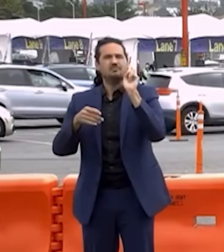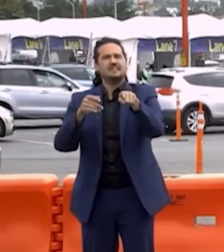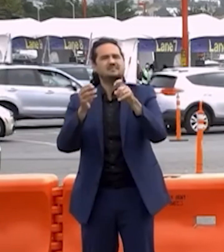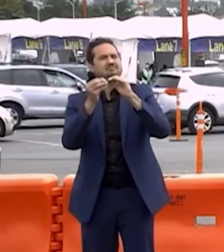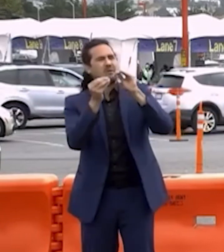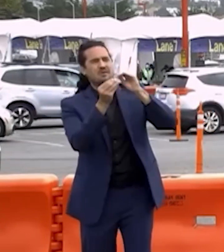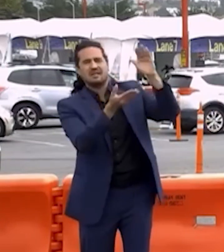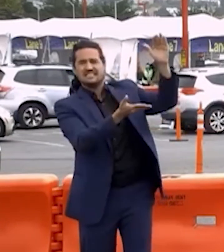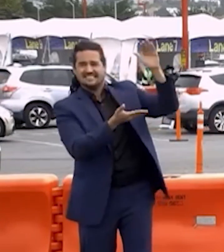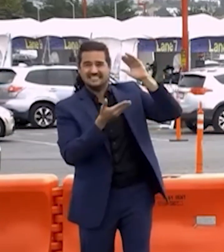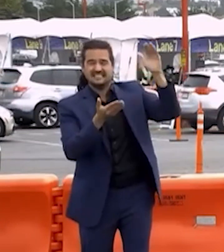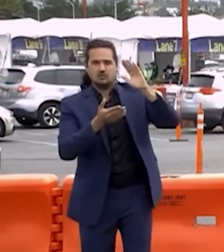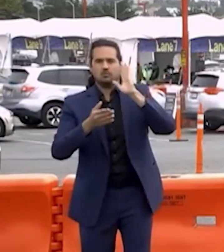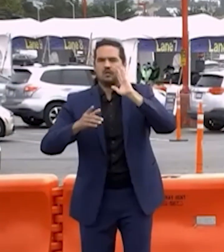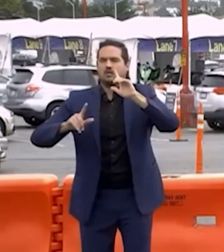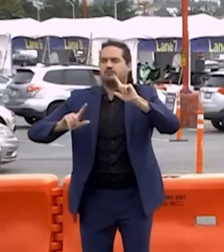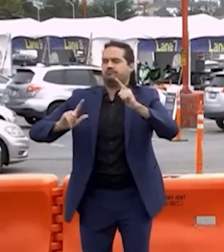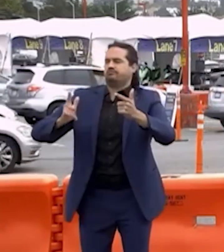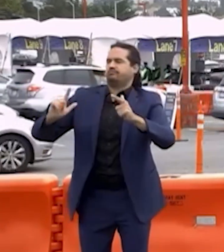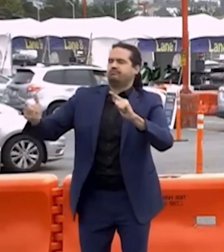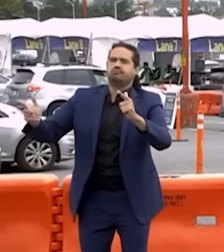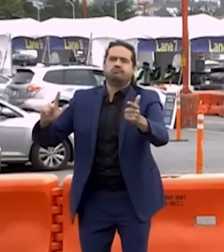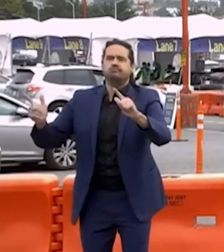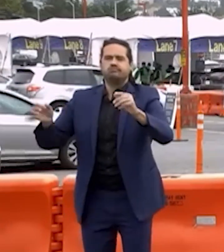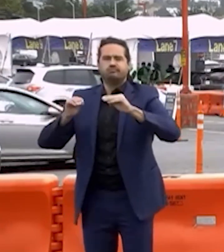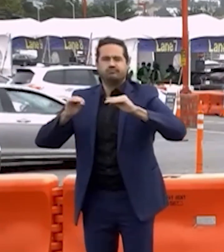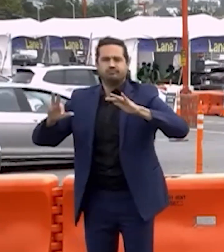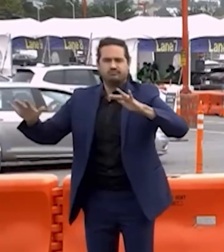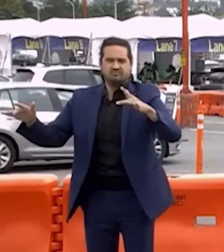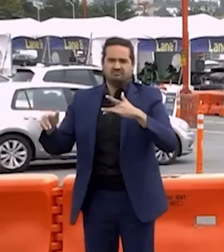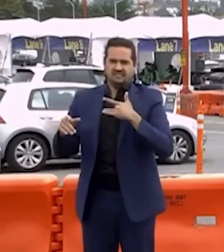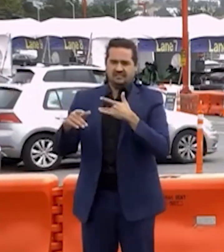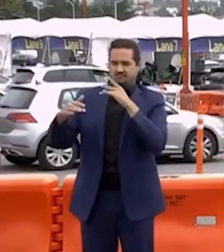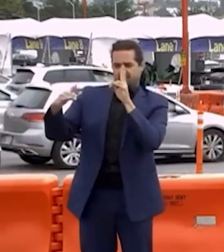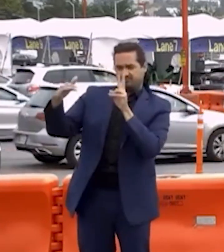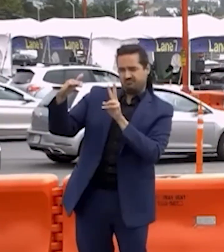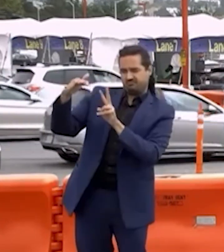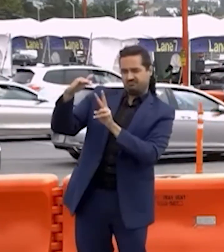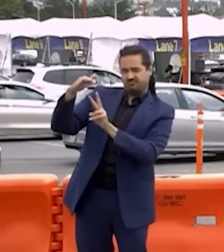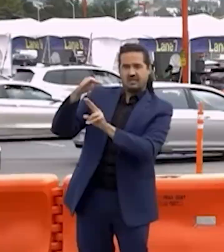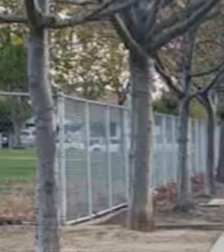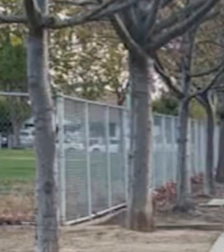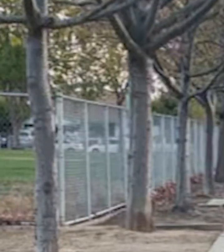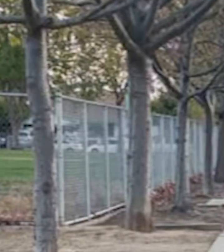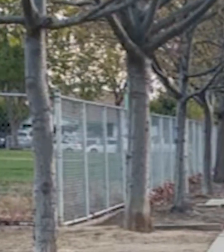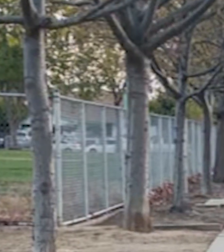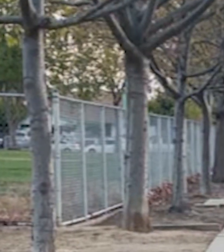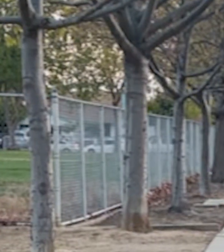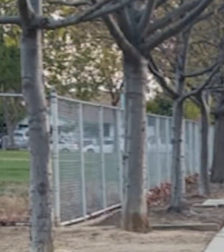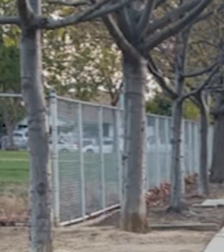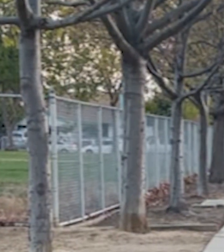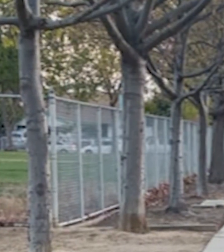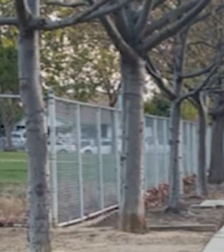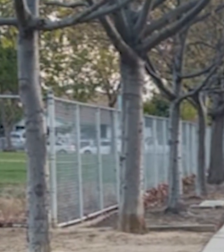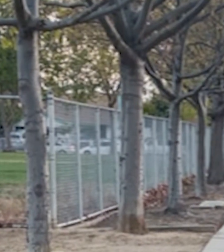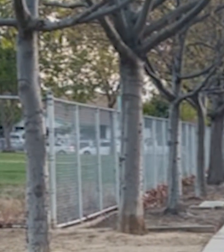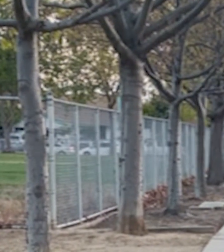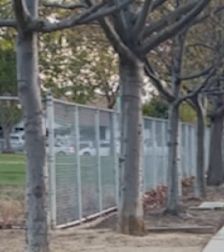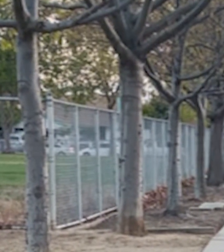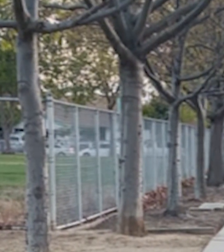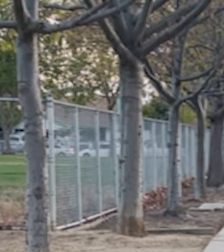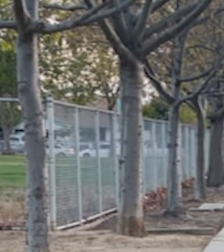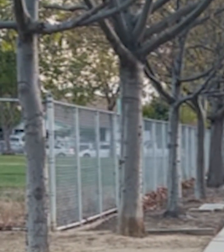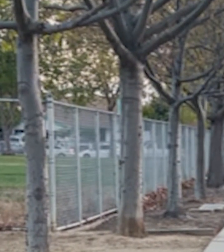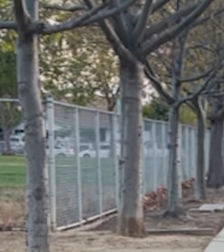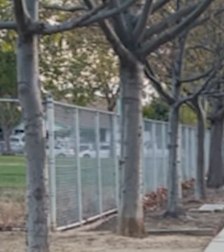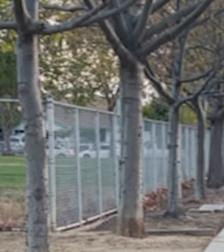by June 15th that we can start to open up as business as usual. But not everyone agrees with this decision.